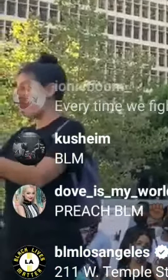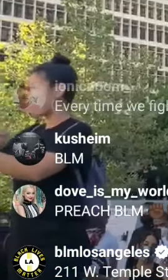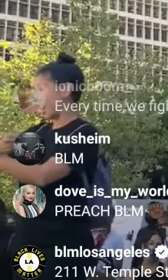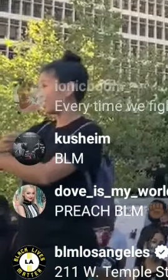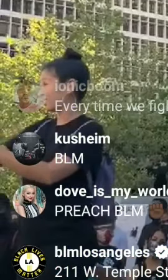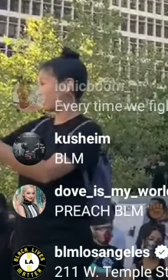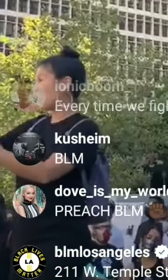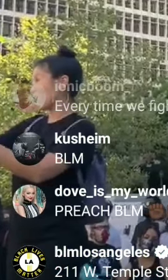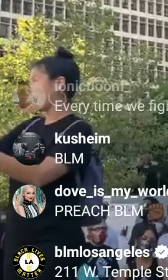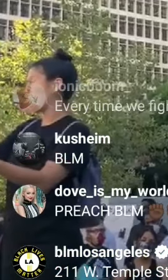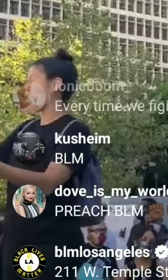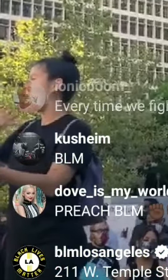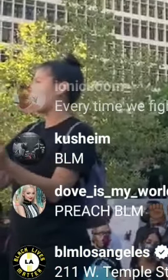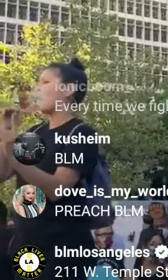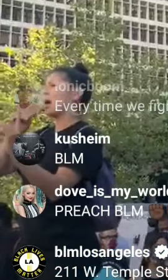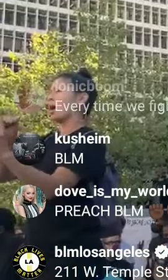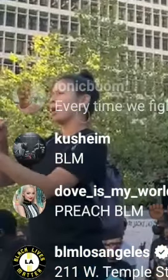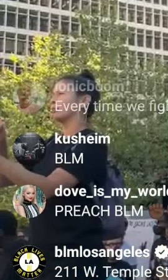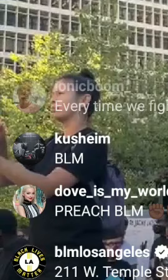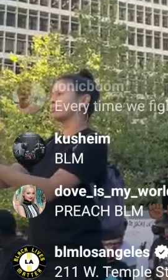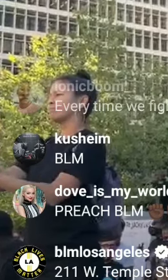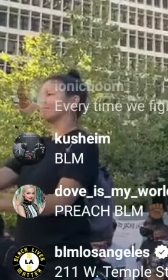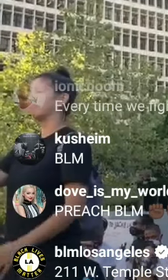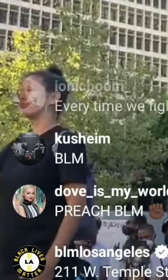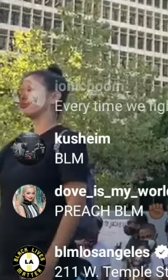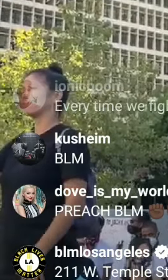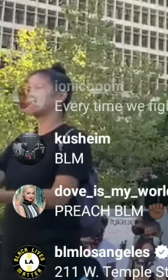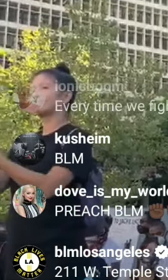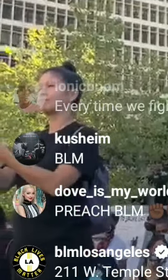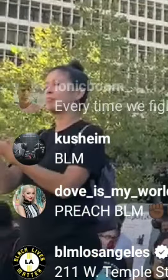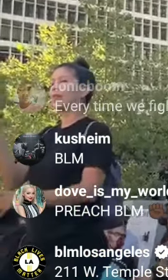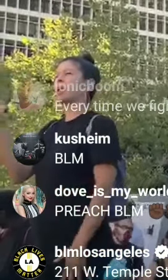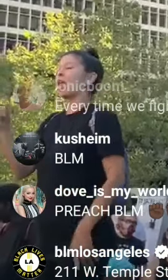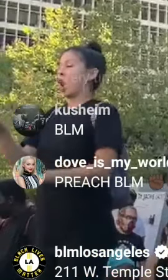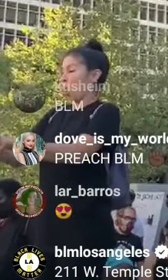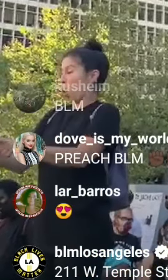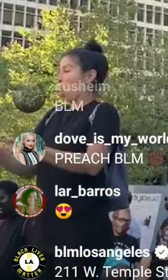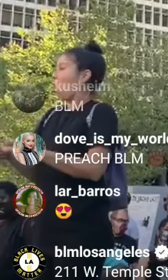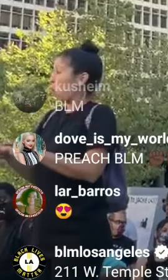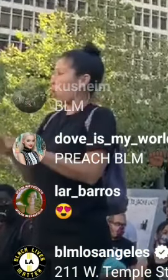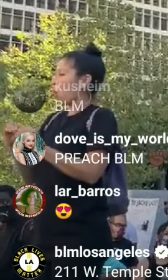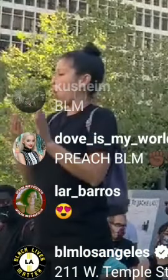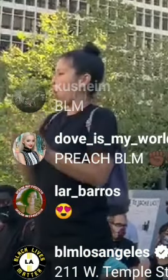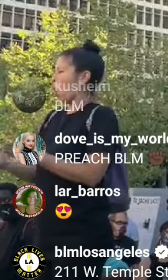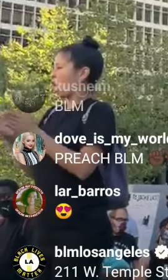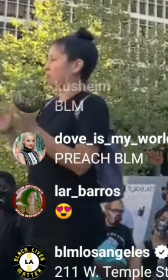small, if you would jail me by the limits of your imagination, you must stay there too as the guard.